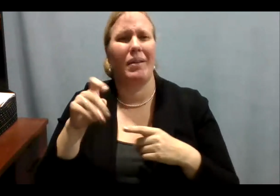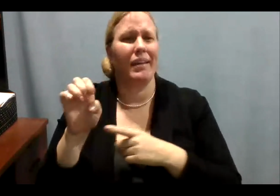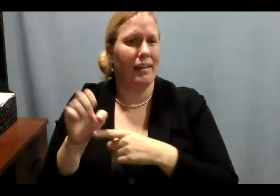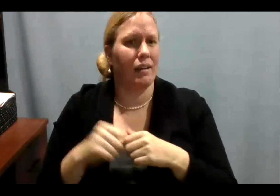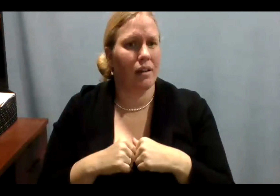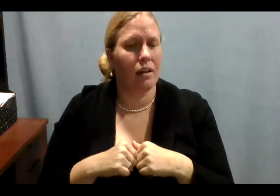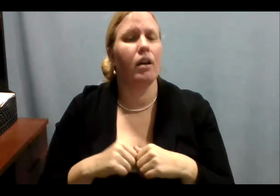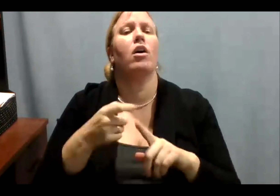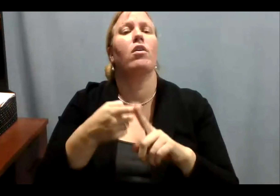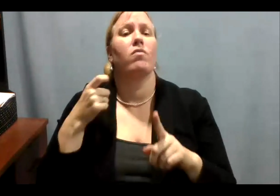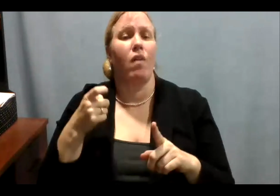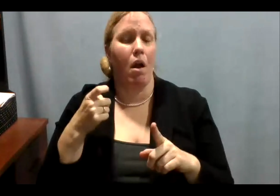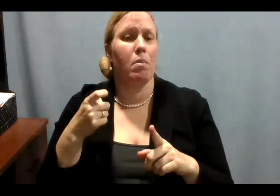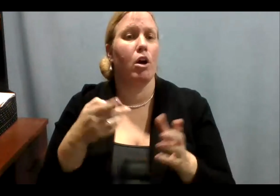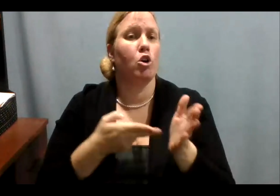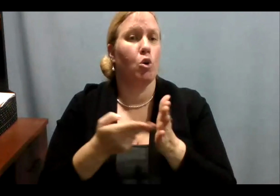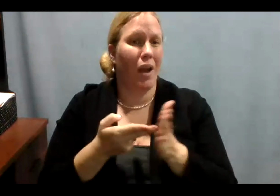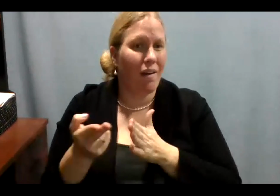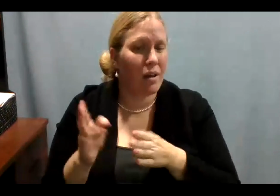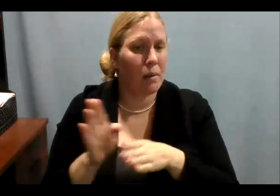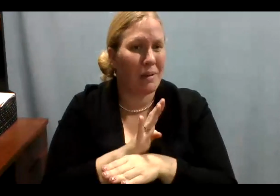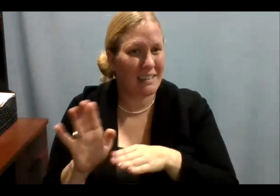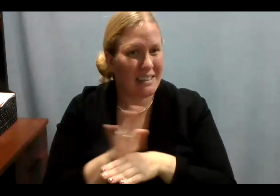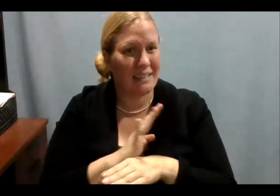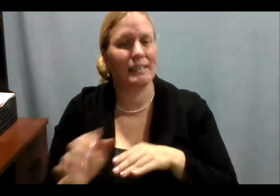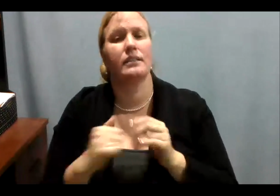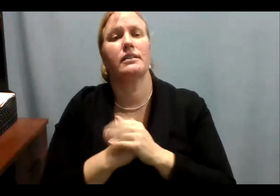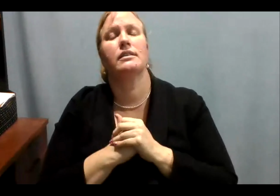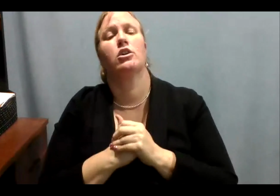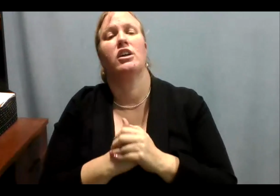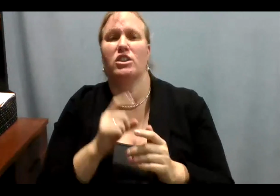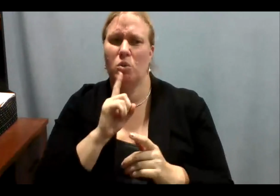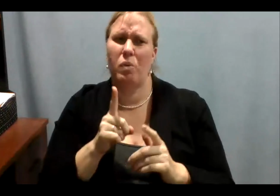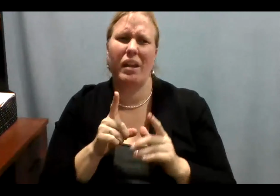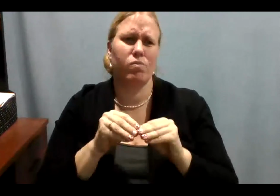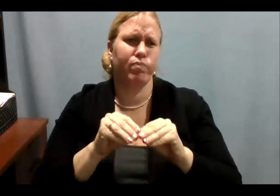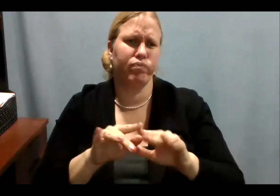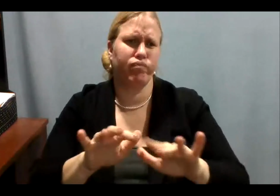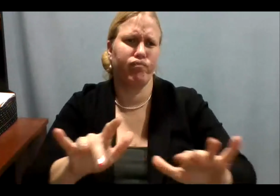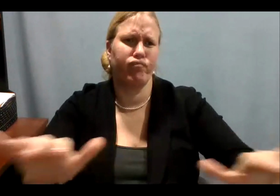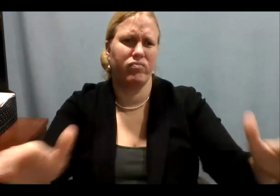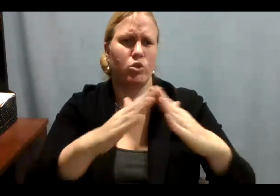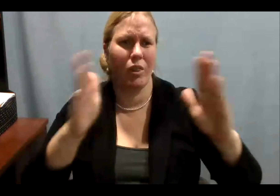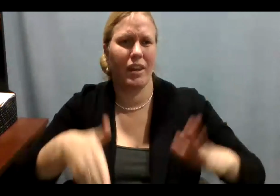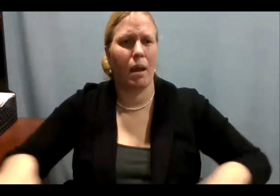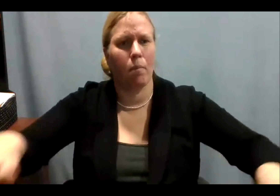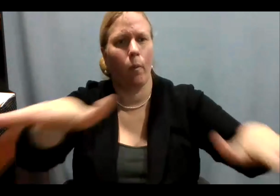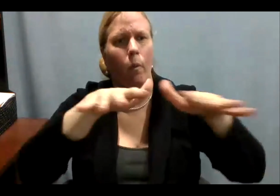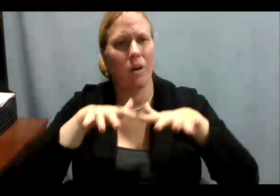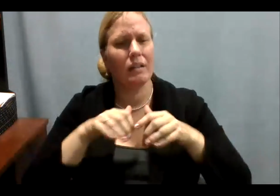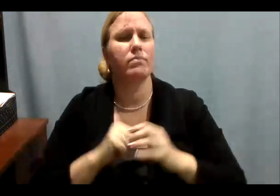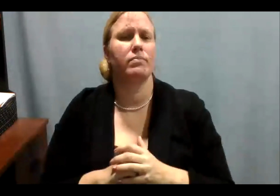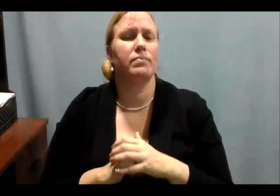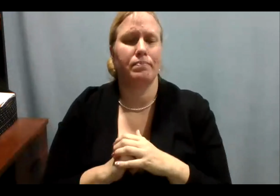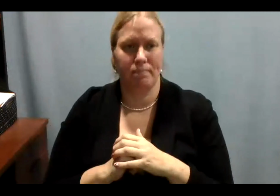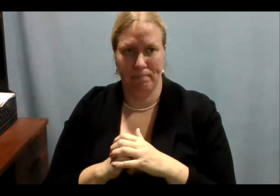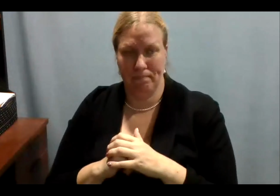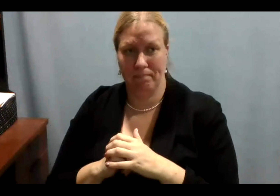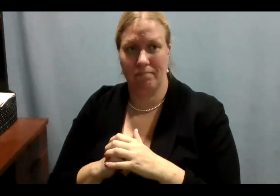to new haven businesses again a real push to get that out into the neighborhoods all of our great neighborhood commercial districts